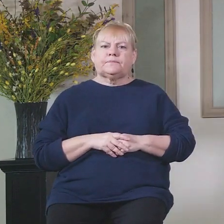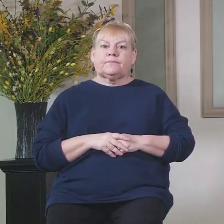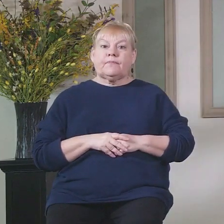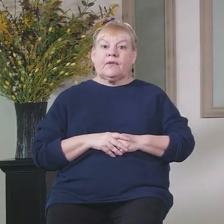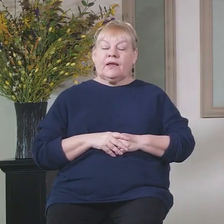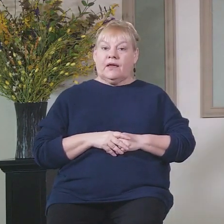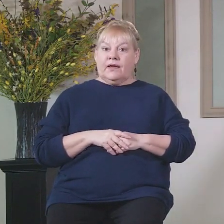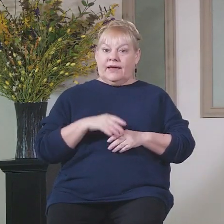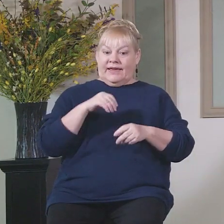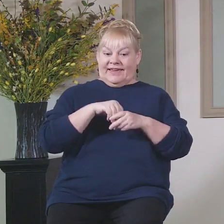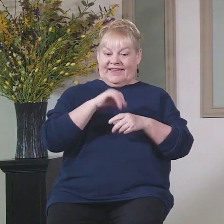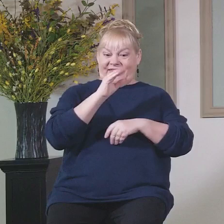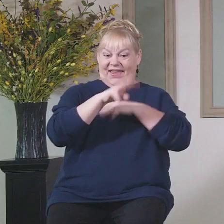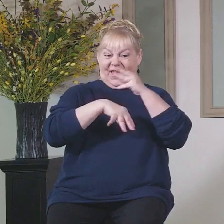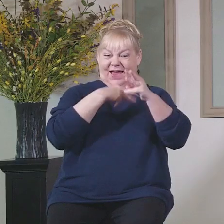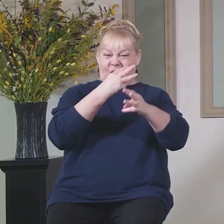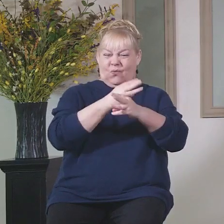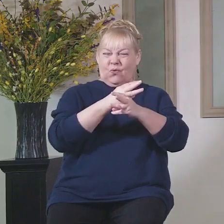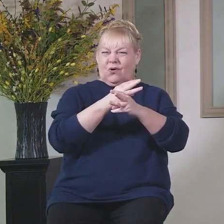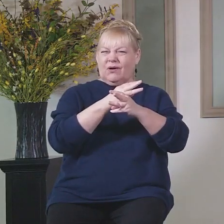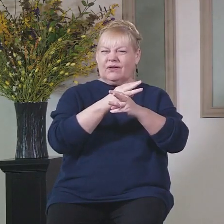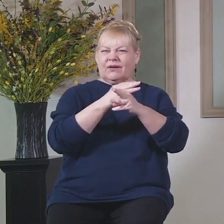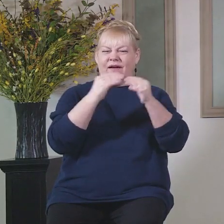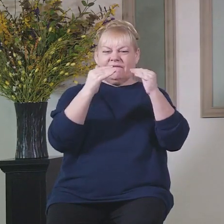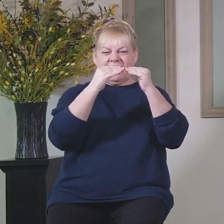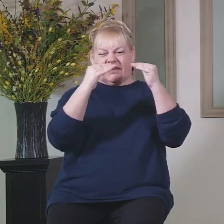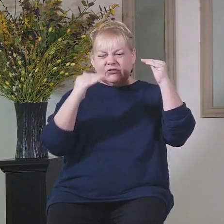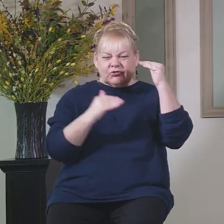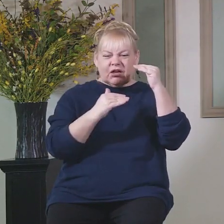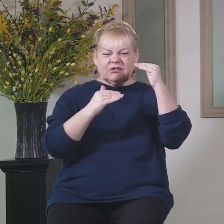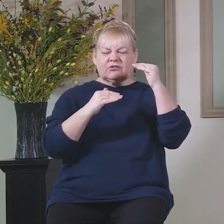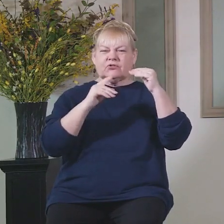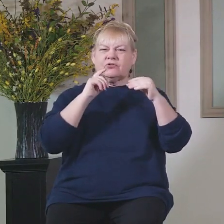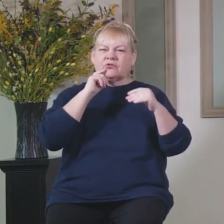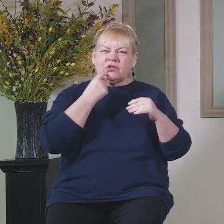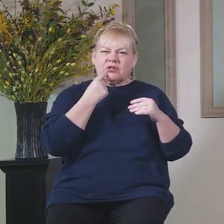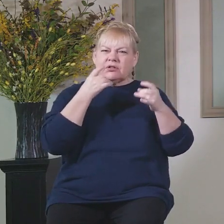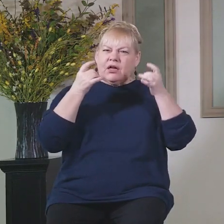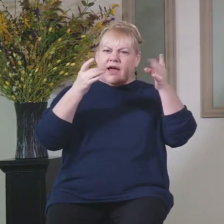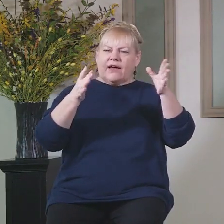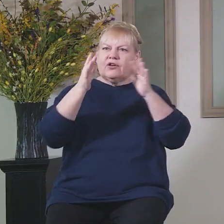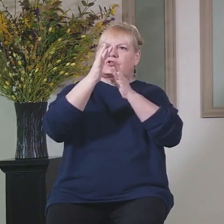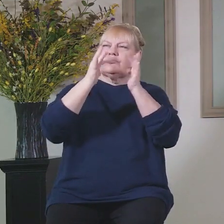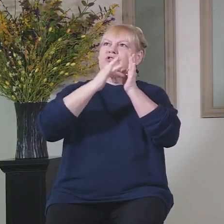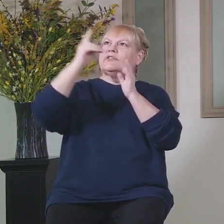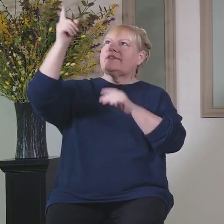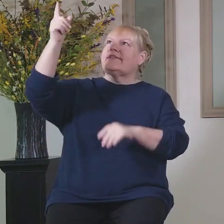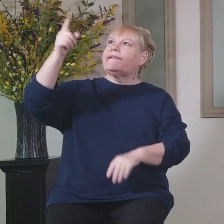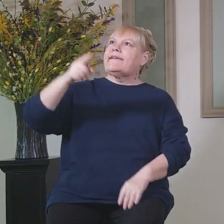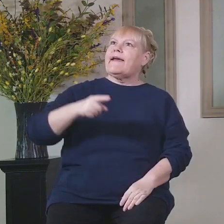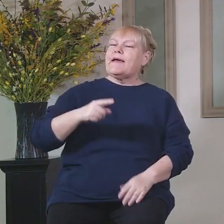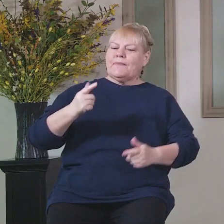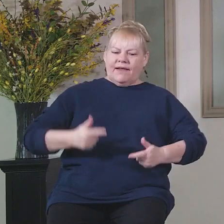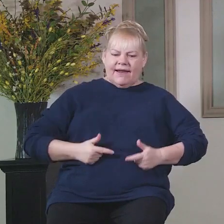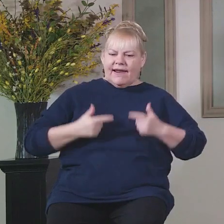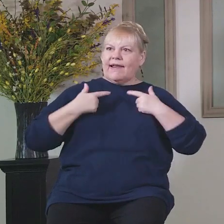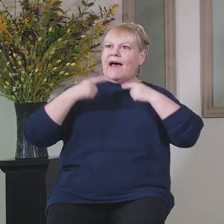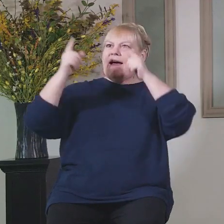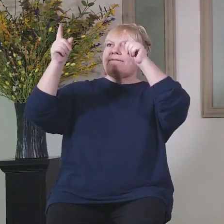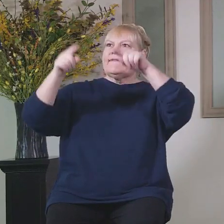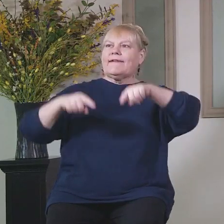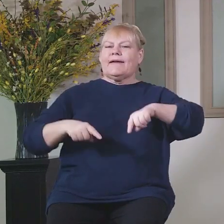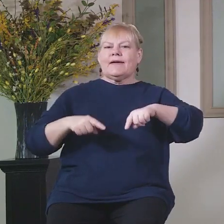And into that world of injustice, jealousy, and hatred, Jesus came. Life came. John's